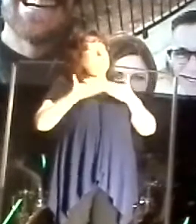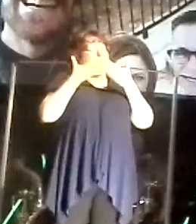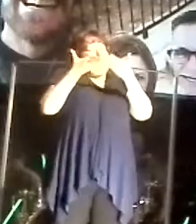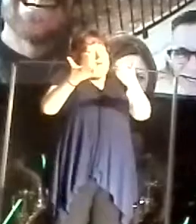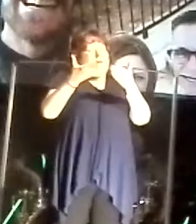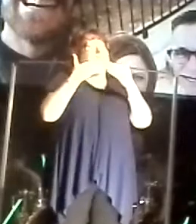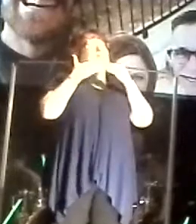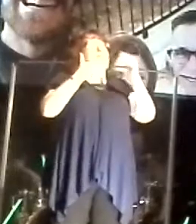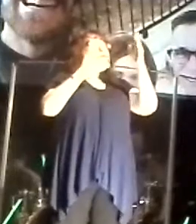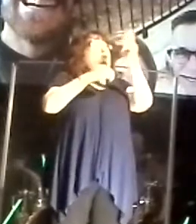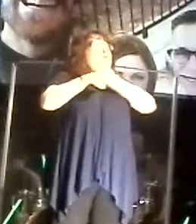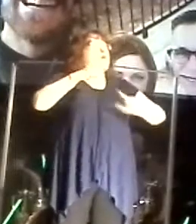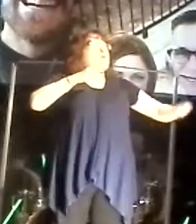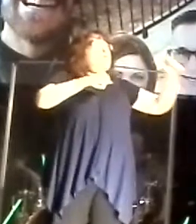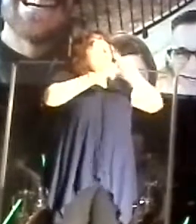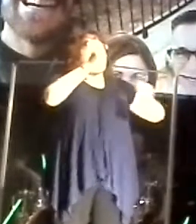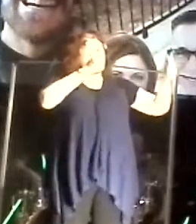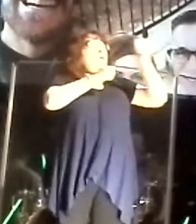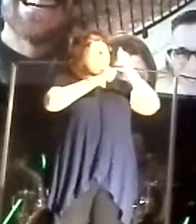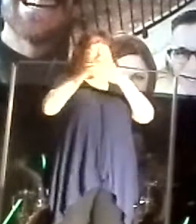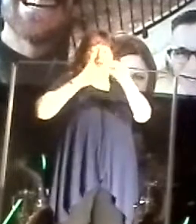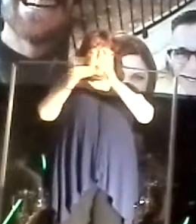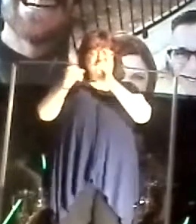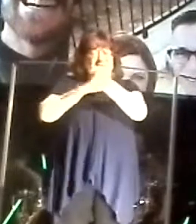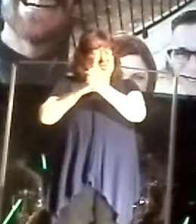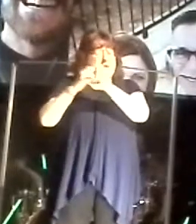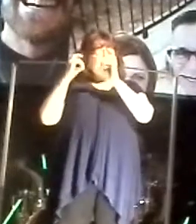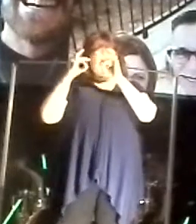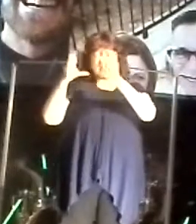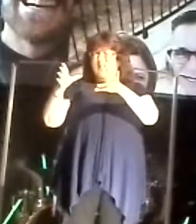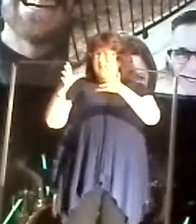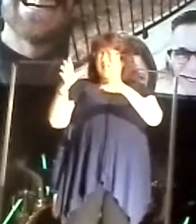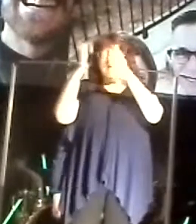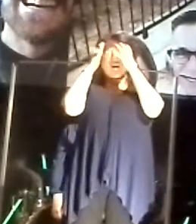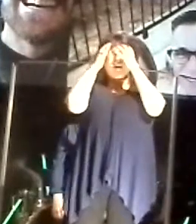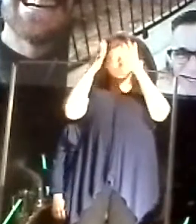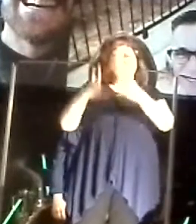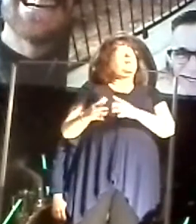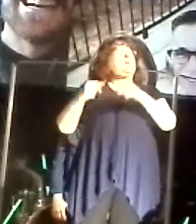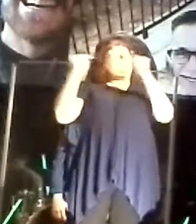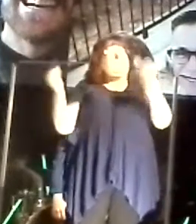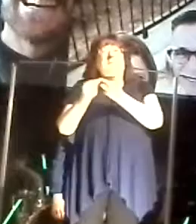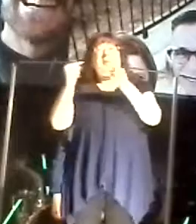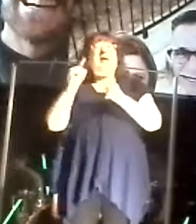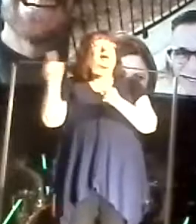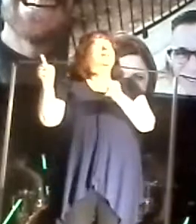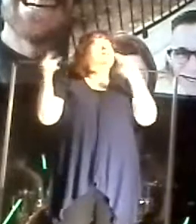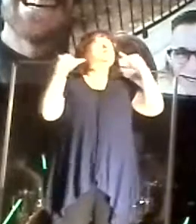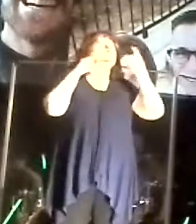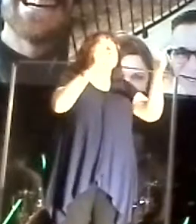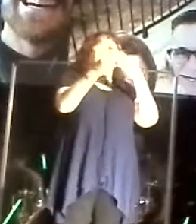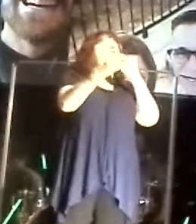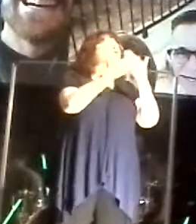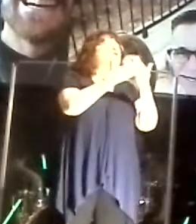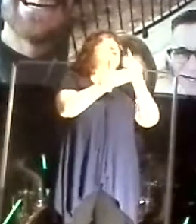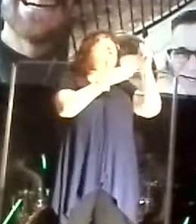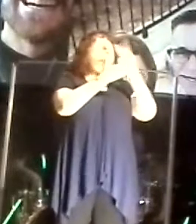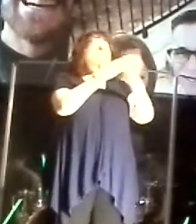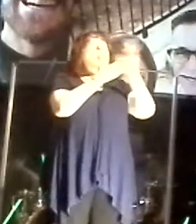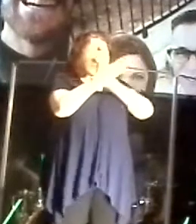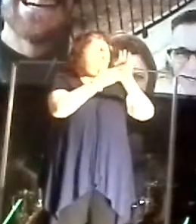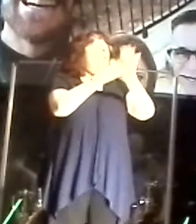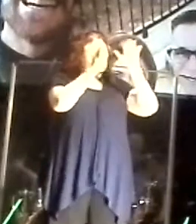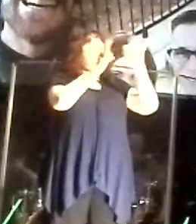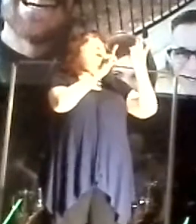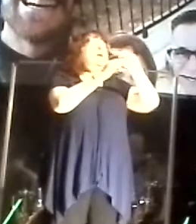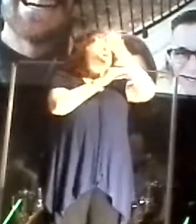thank You for Your lordship, that even in situations that bring about unspeakable pain, God, that You are still good, You are still holy, and